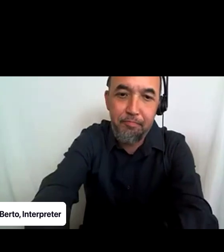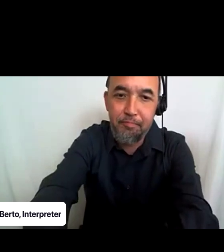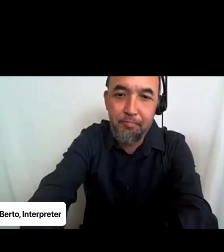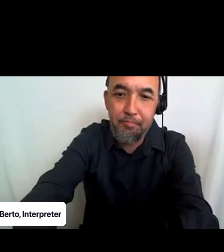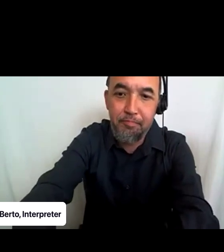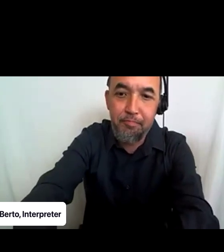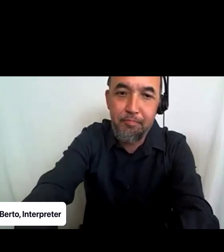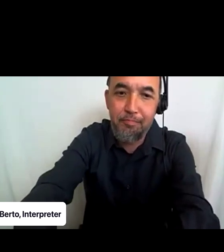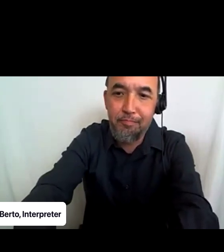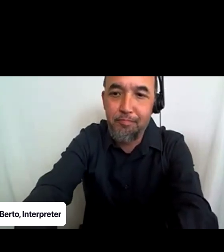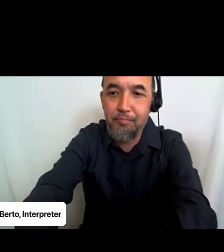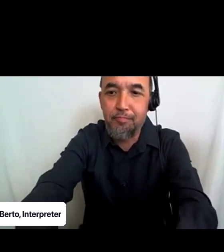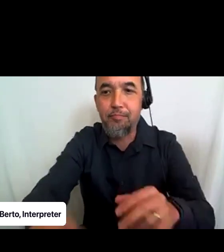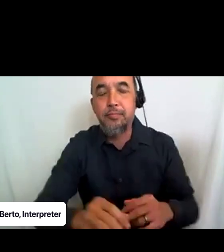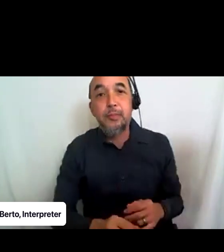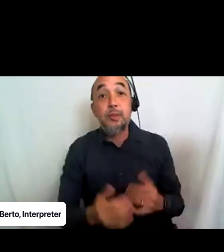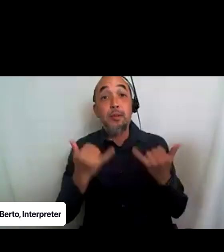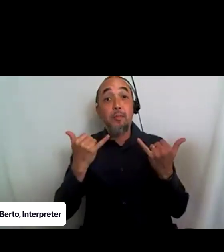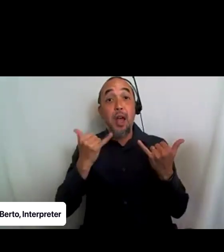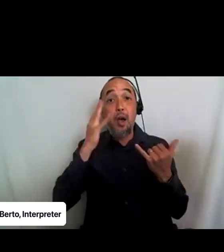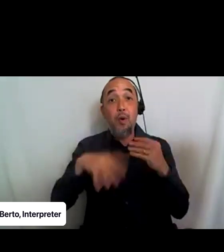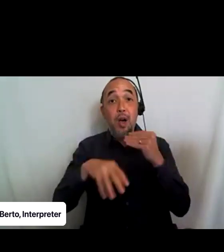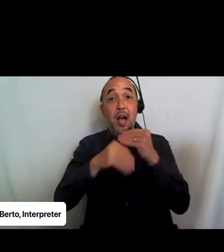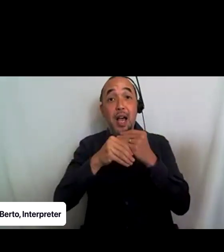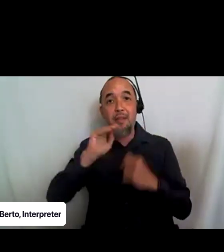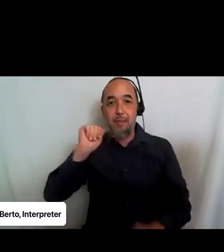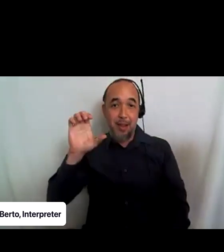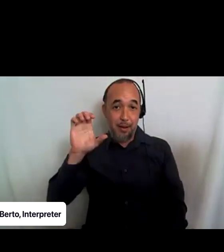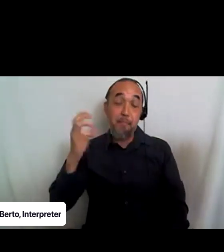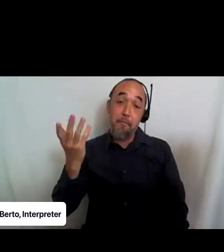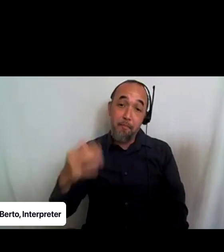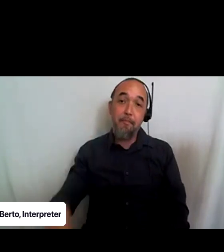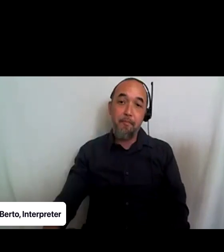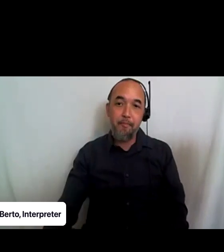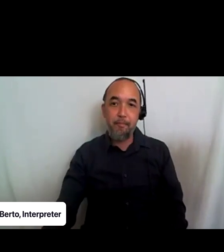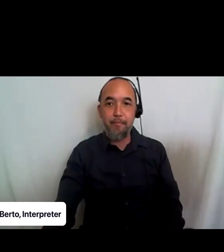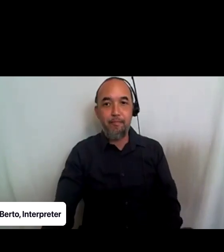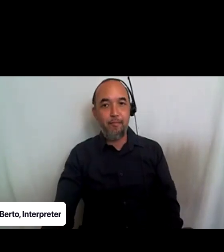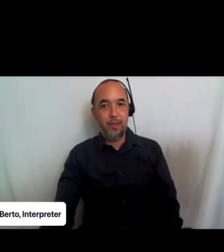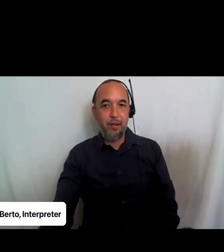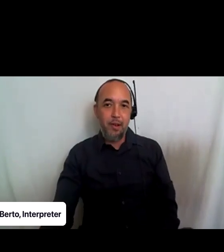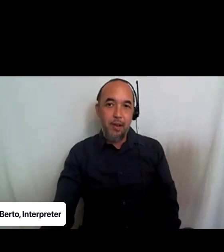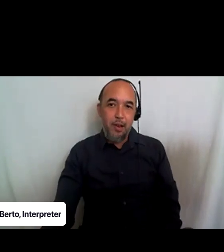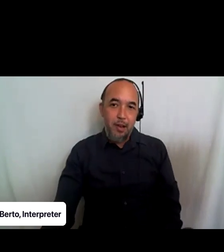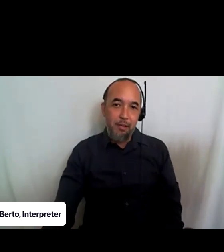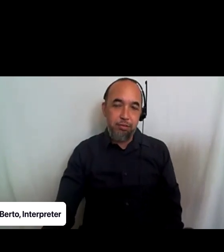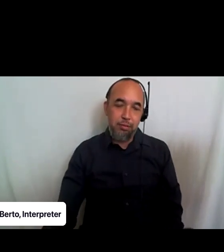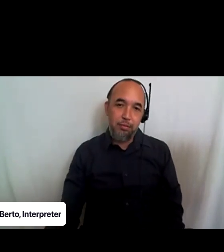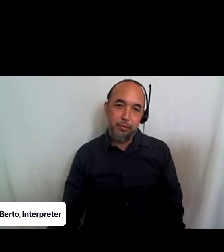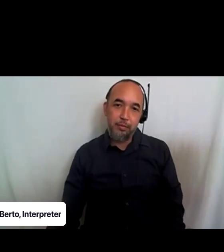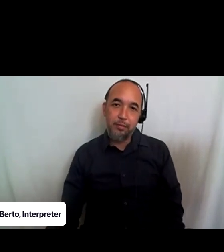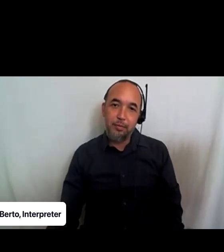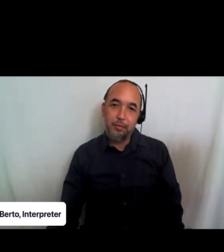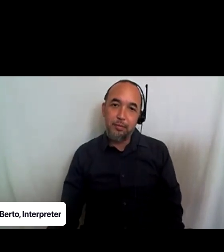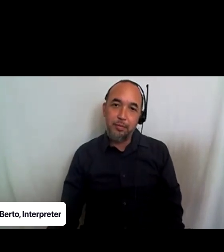we're gonna add in the macaroni called mac and cheese. Basically, you're gonna